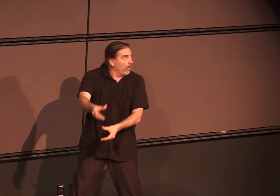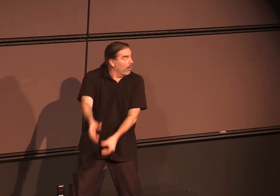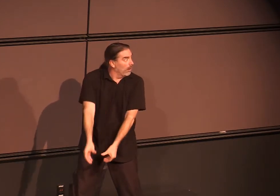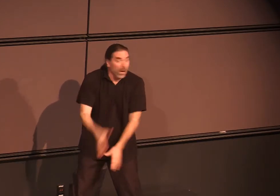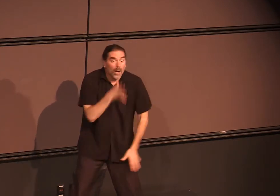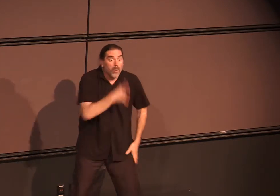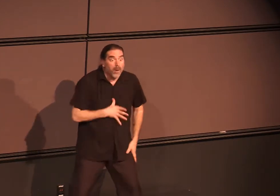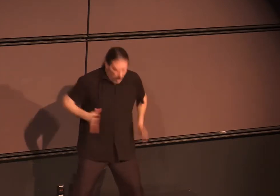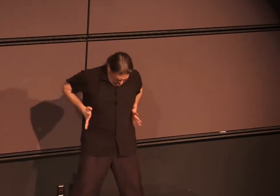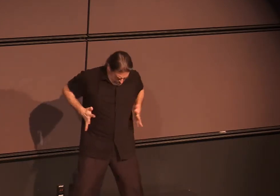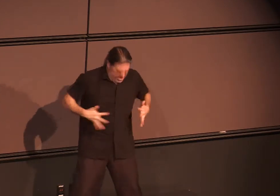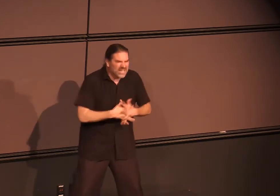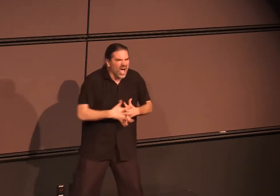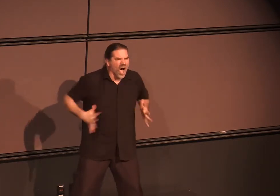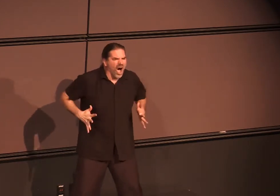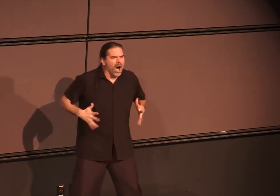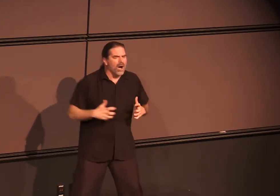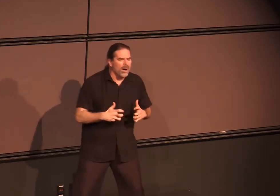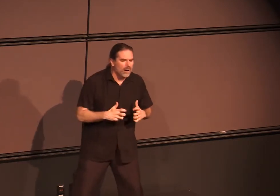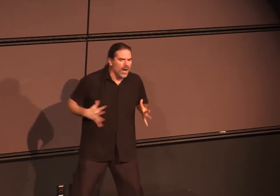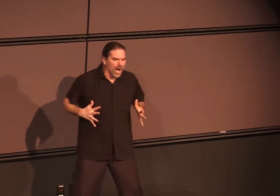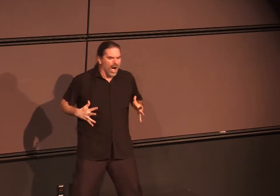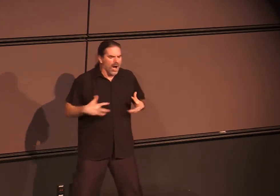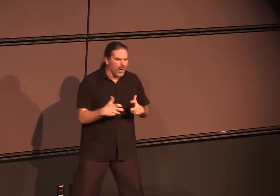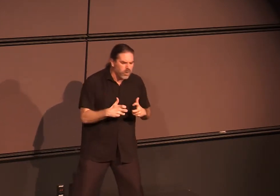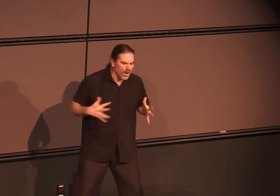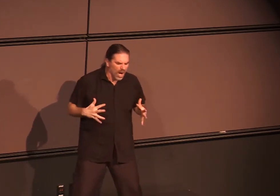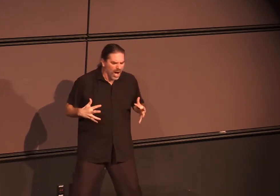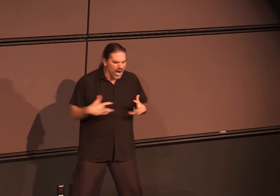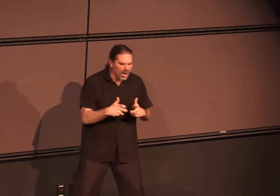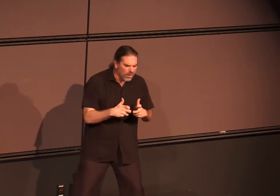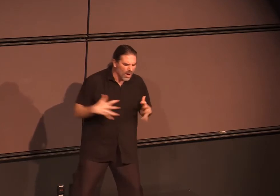Next thing he knows, her contractions.